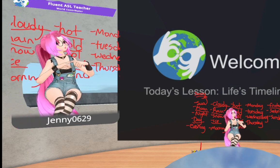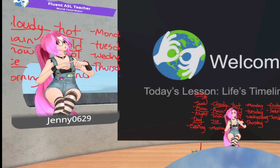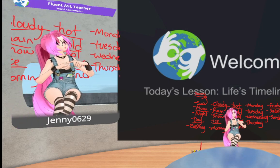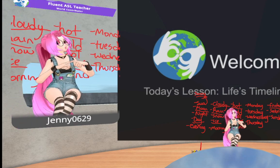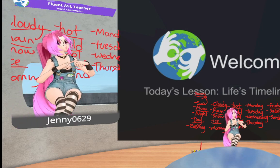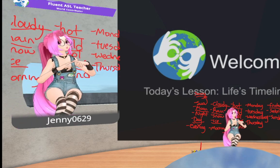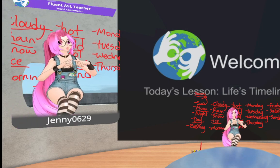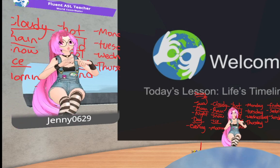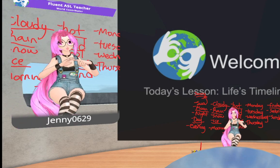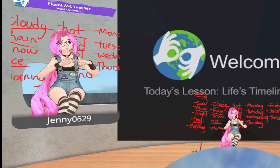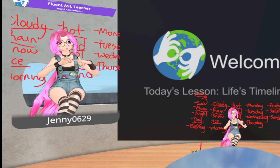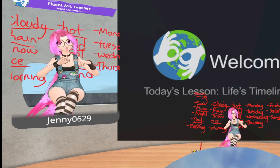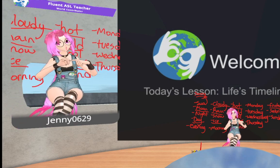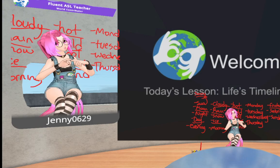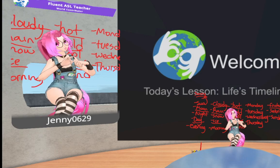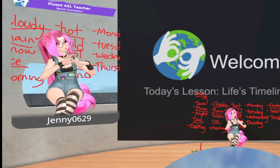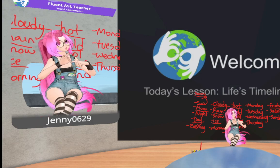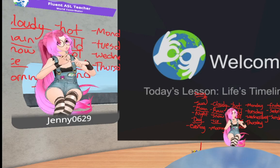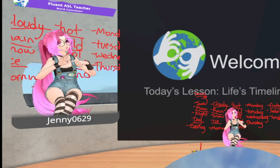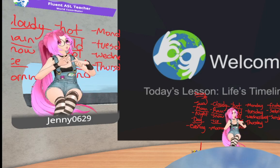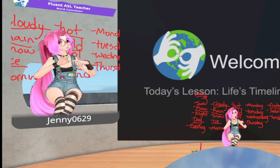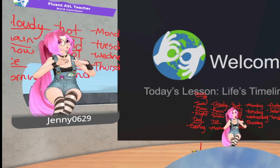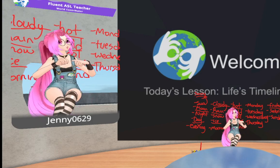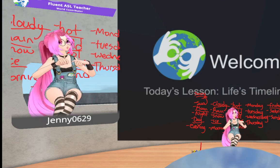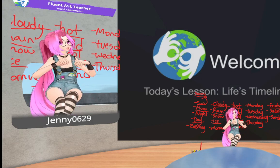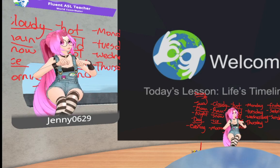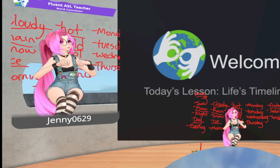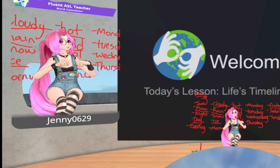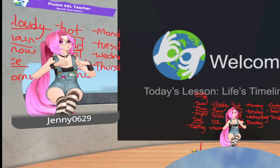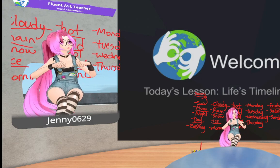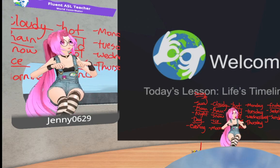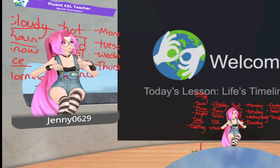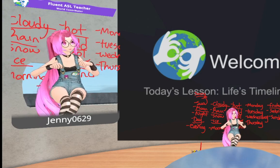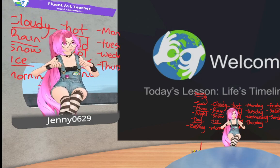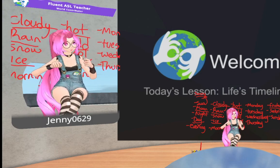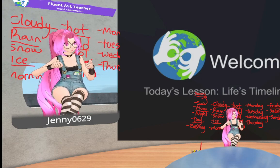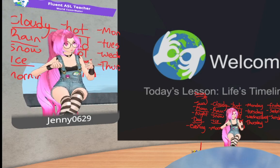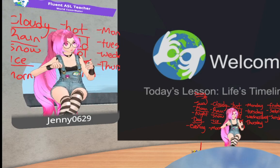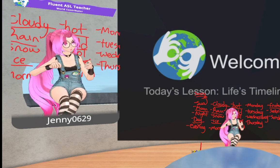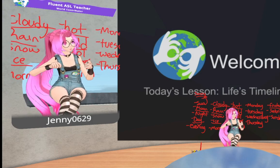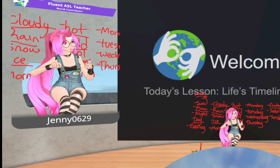after, though. I would assume just finger spelling, though. Yeah.